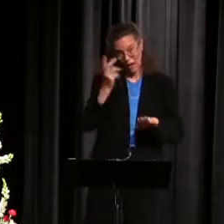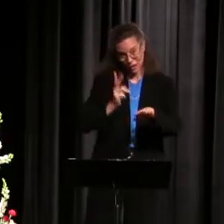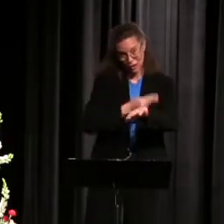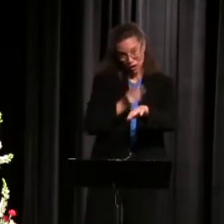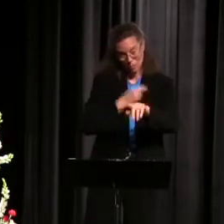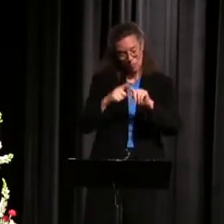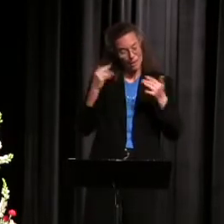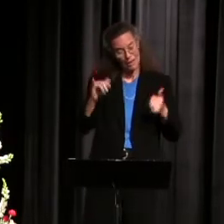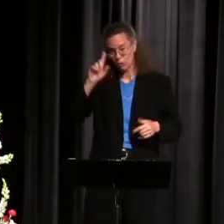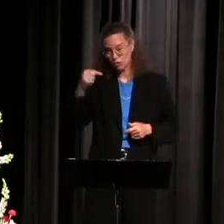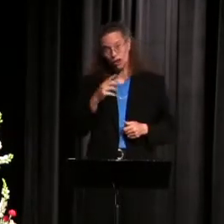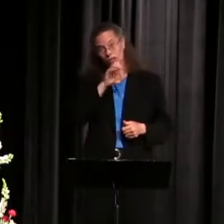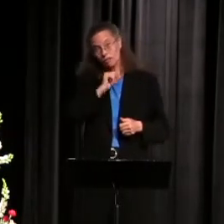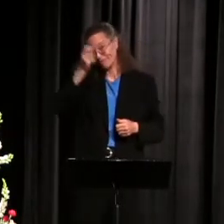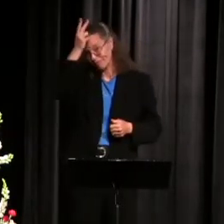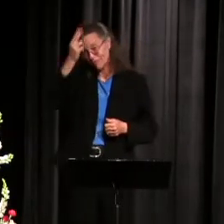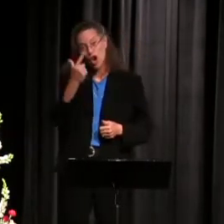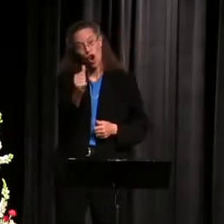but now I'm just a goat.